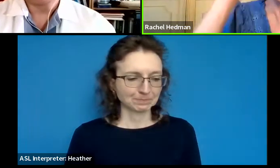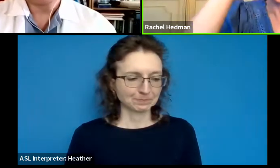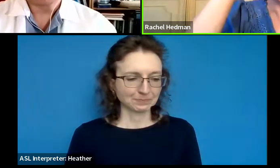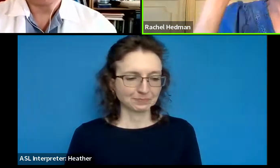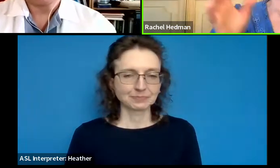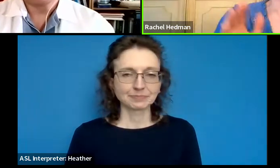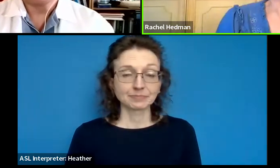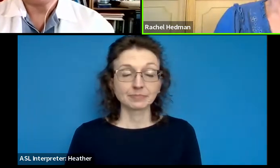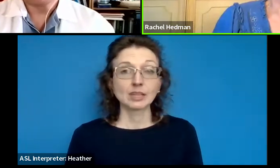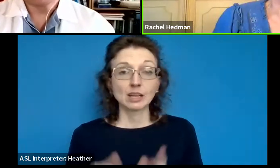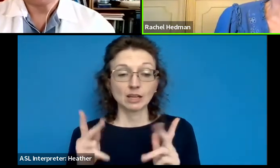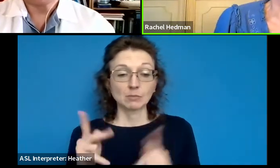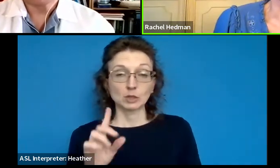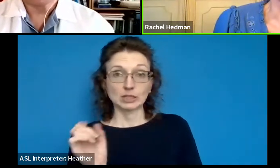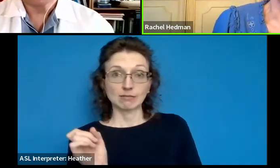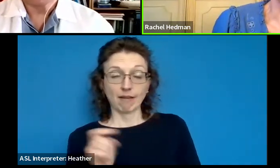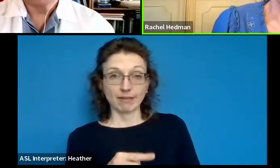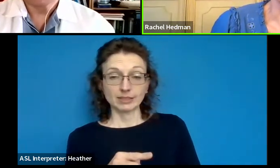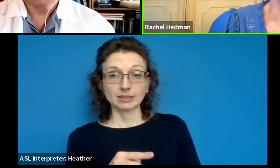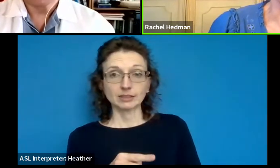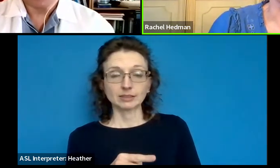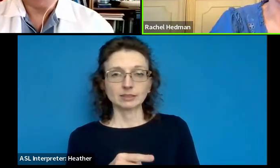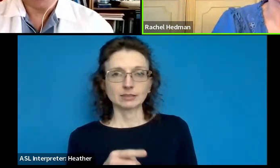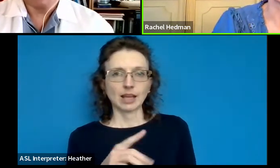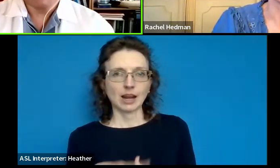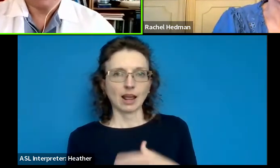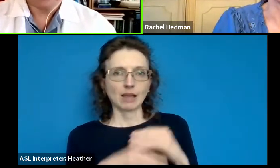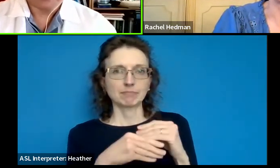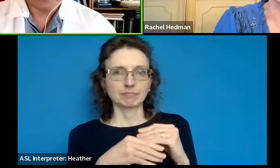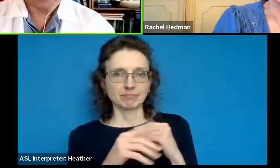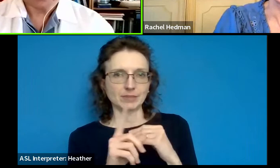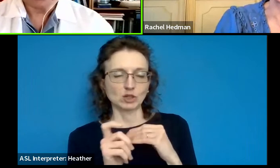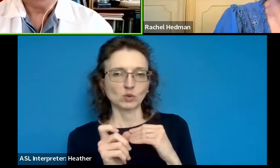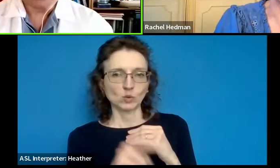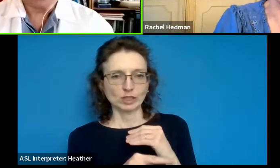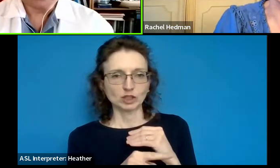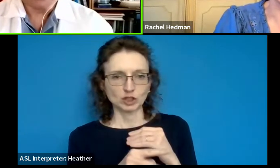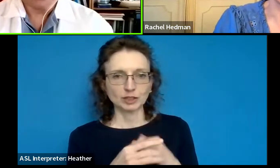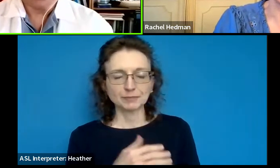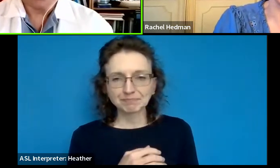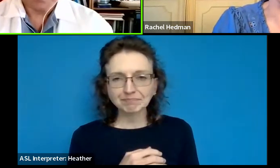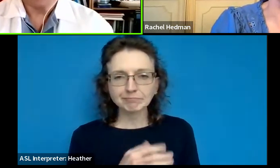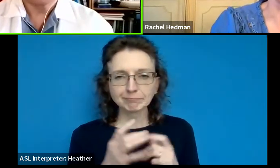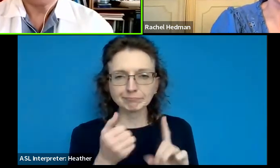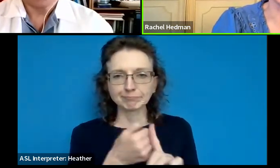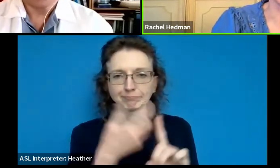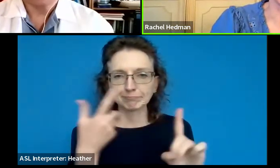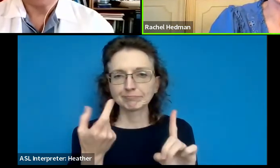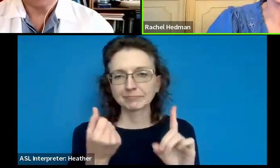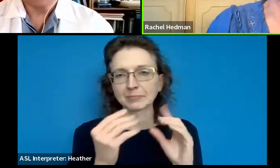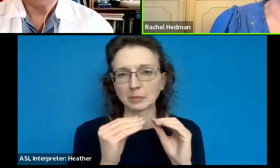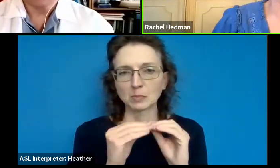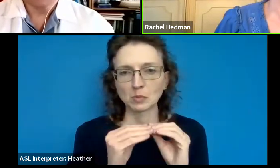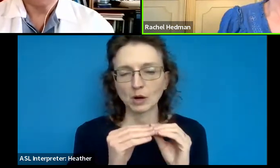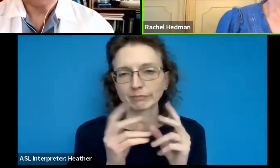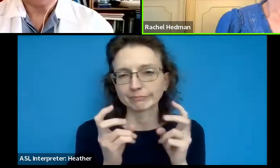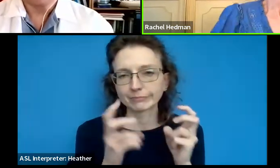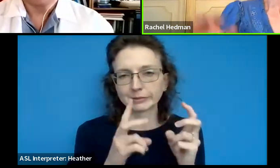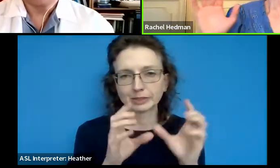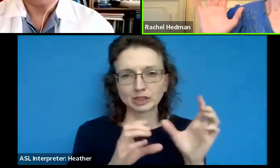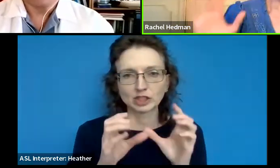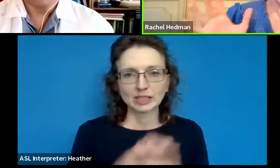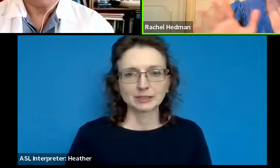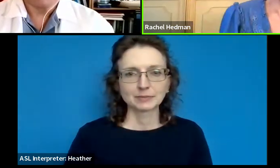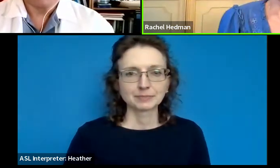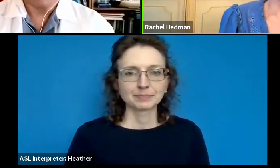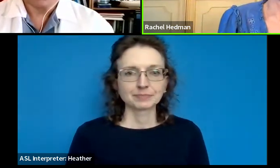person asking that question actually has a follow-up to it, or maybe to explore it a little bit more. And I'm going to put that in there.